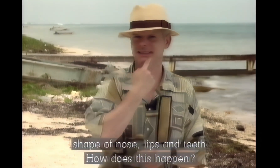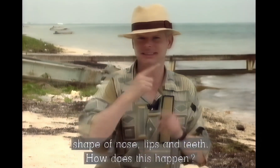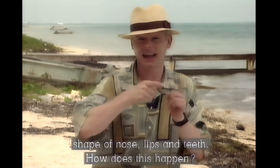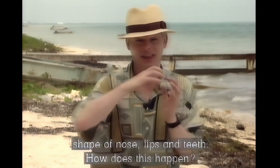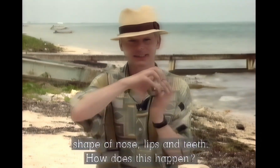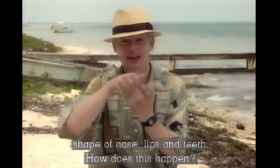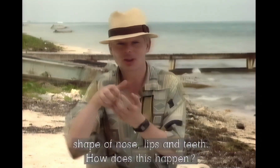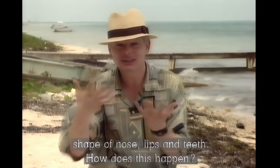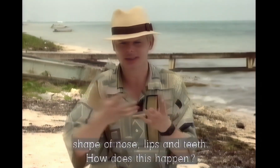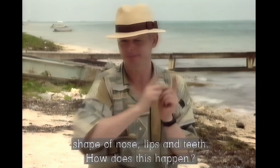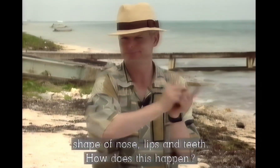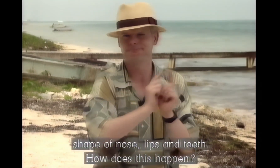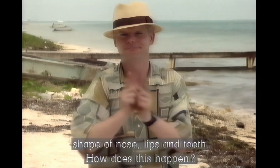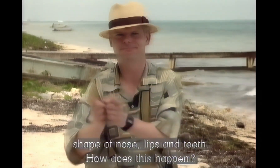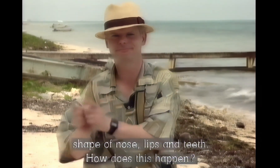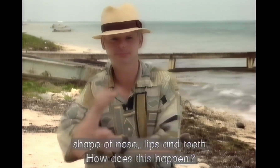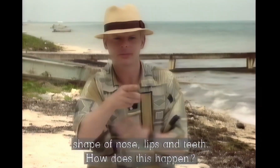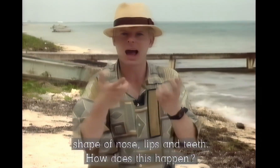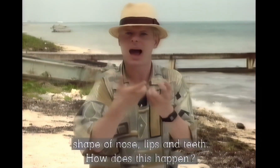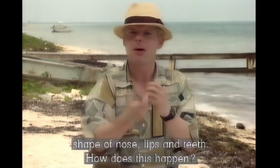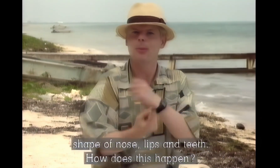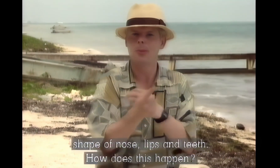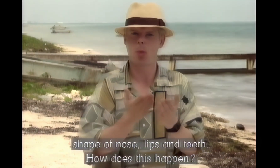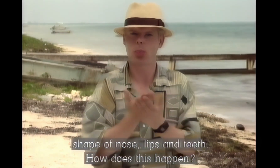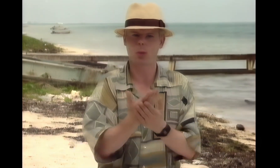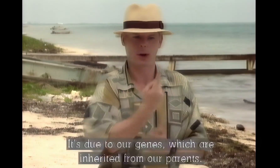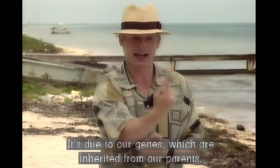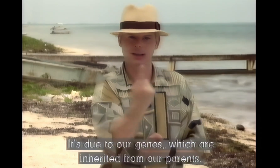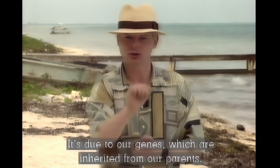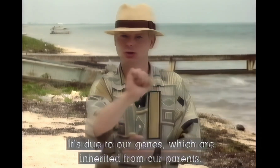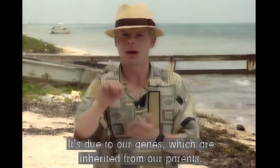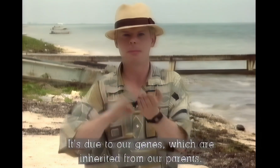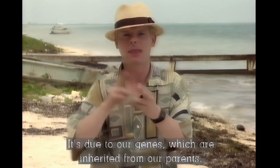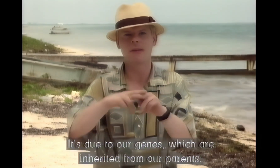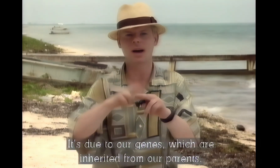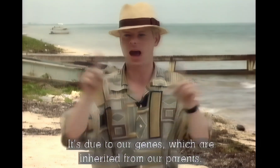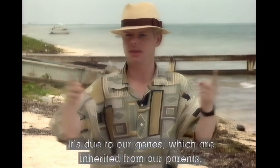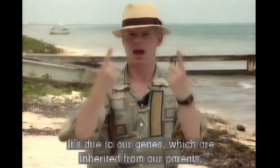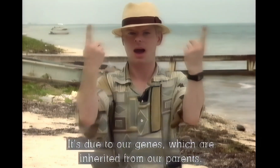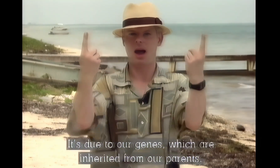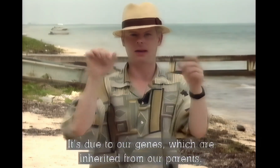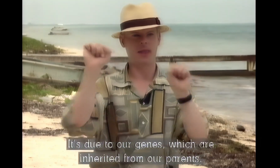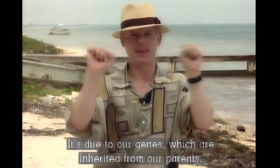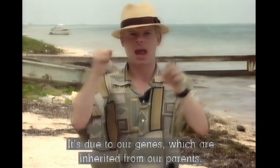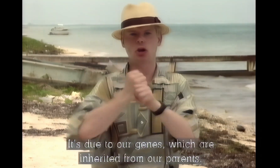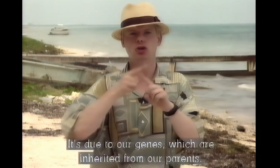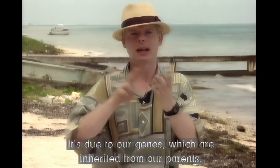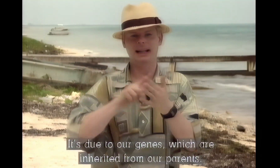nose, lips and teeth. How does this happen? It's due to our genes, which are inherited from our